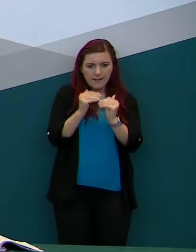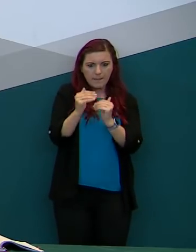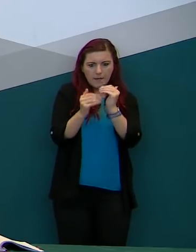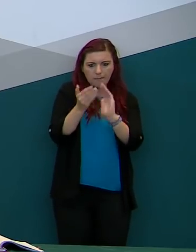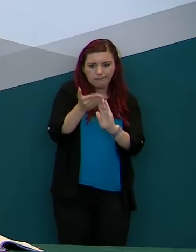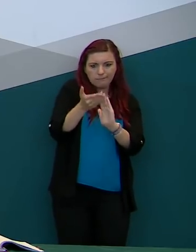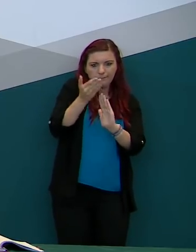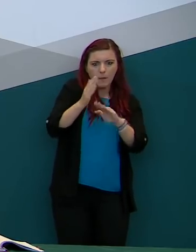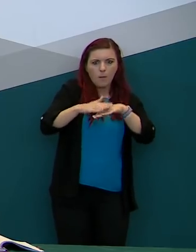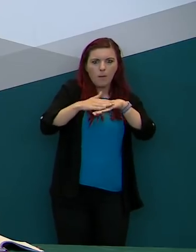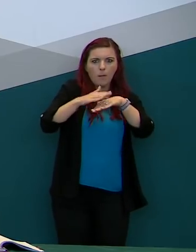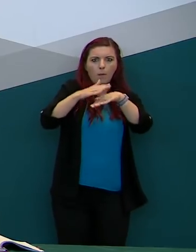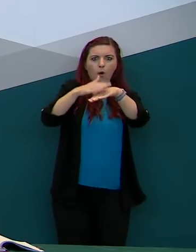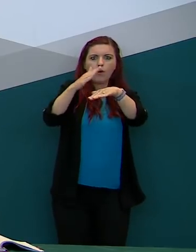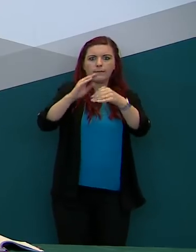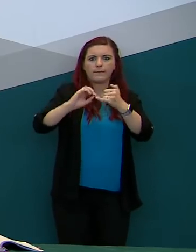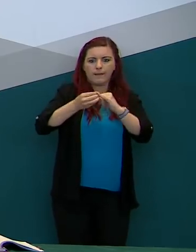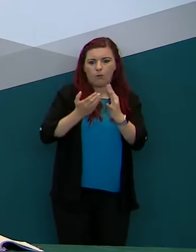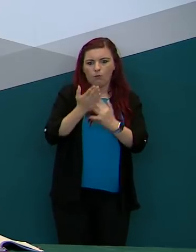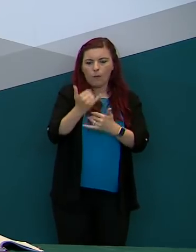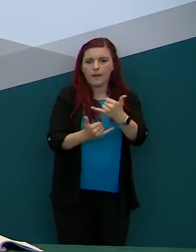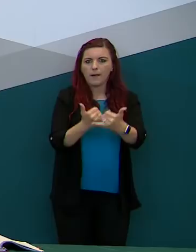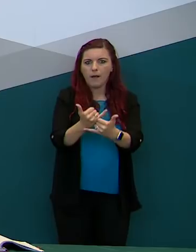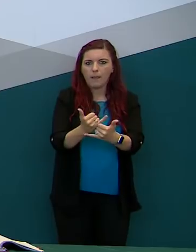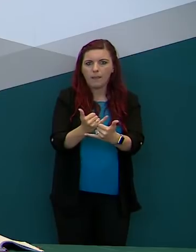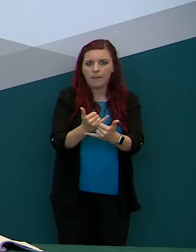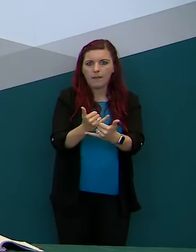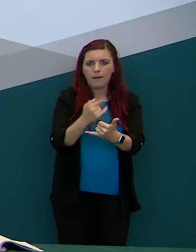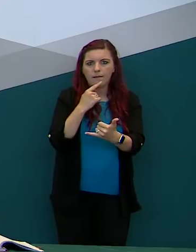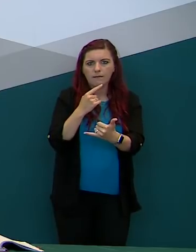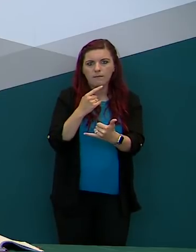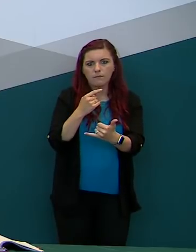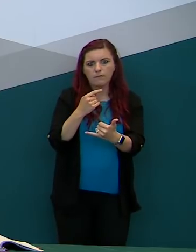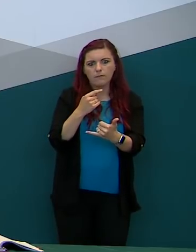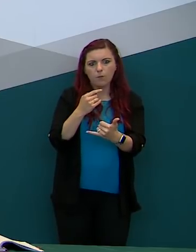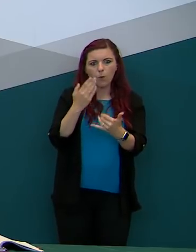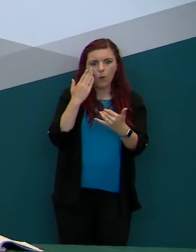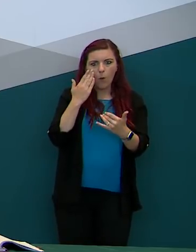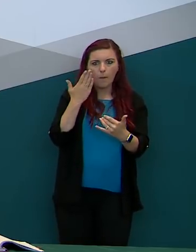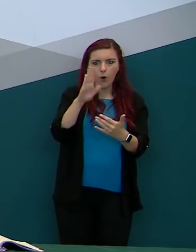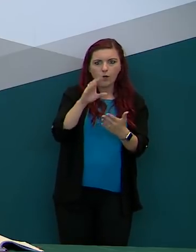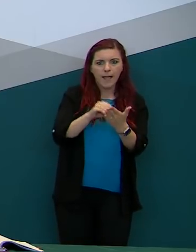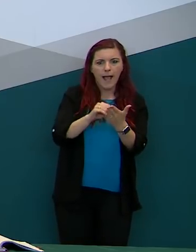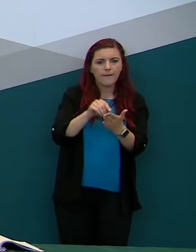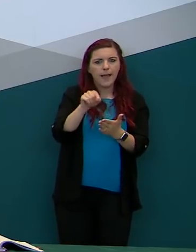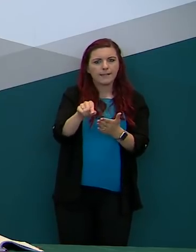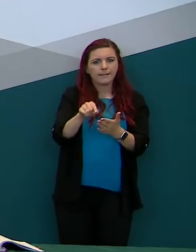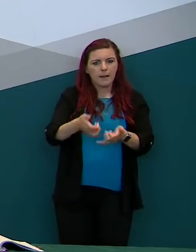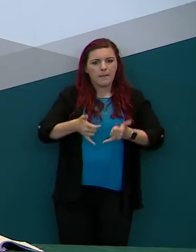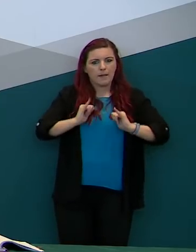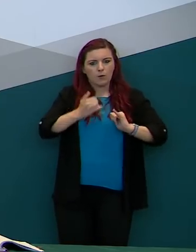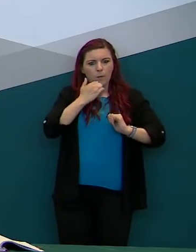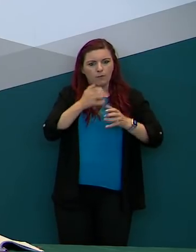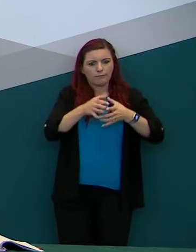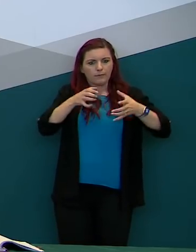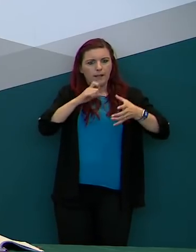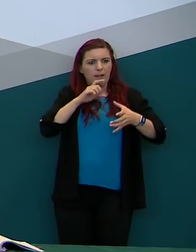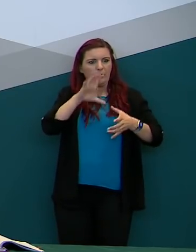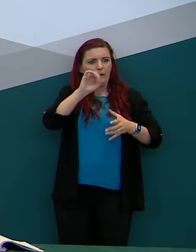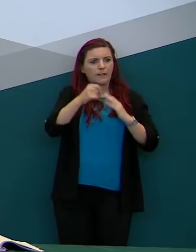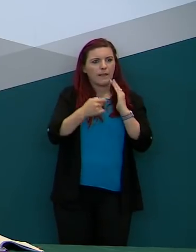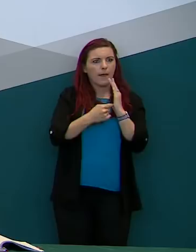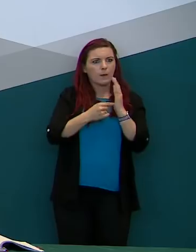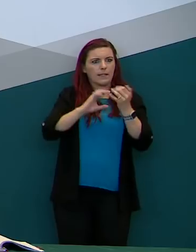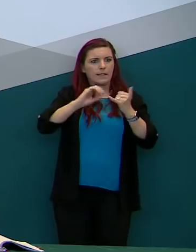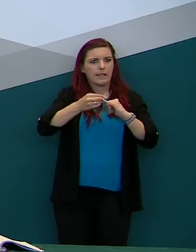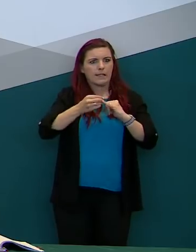tests per day by May the 19th, and that we expect to be at that capacity by May the 19th. That doesn't mean we'll be doing 15,000 tests a day by then.